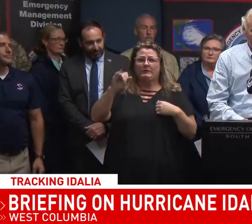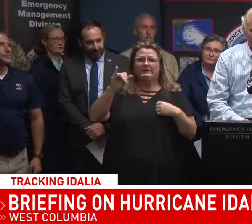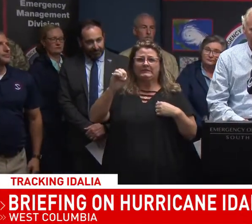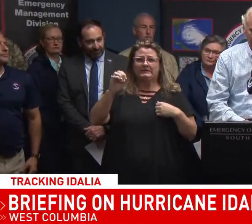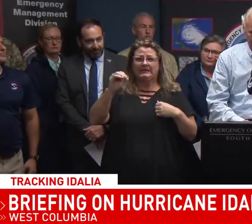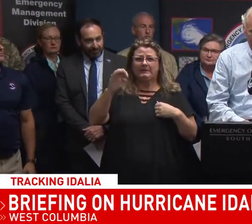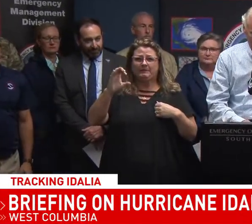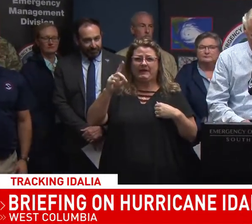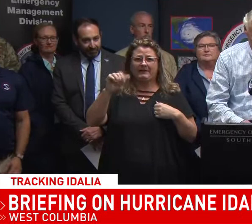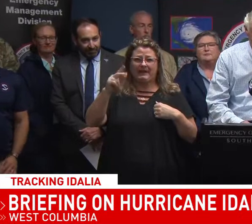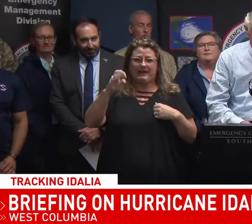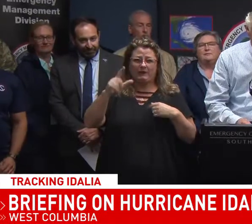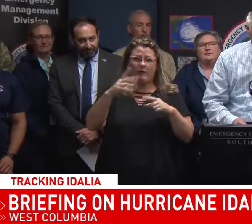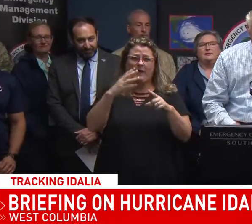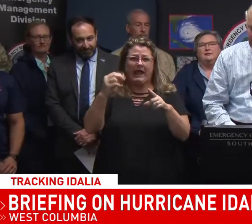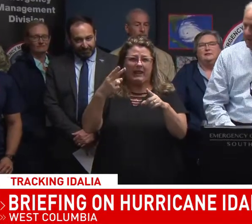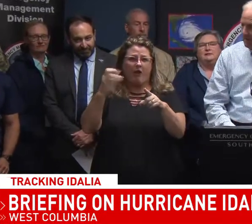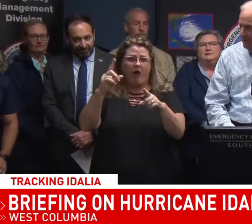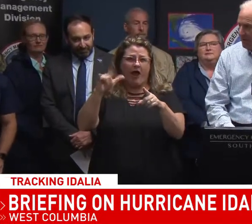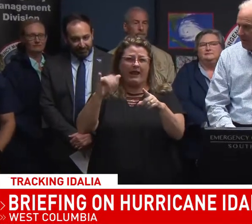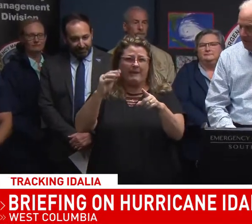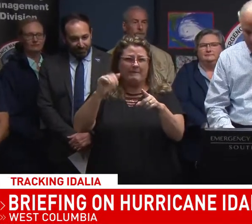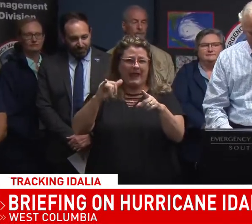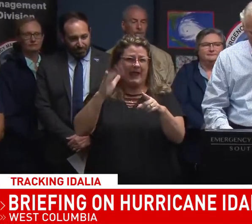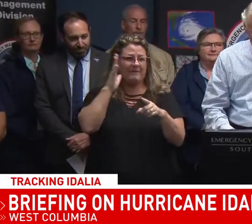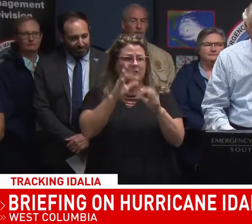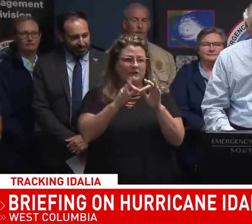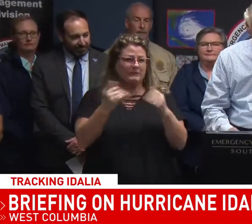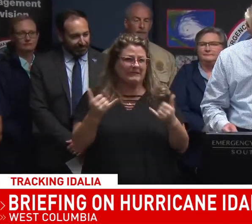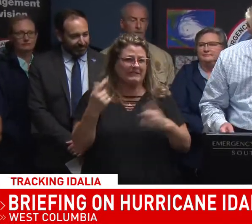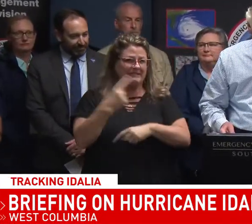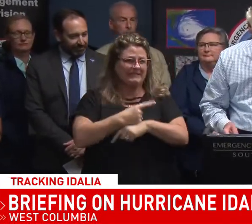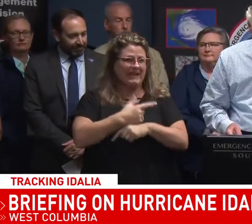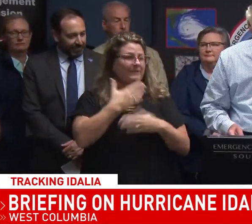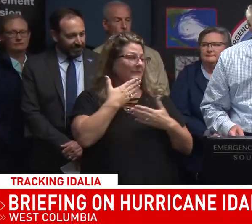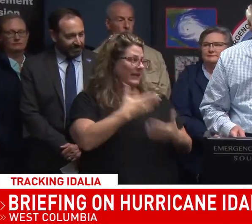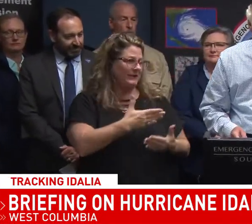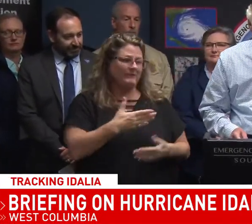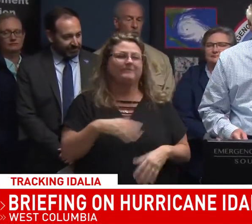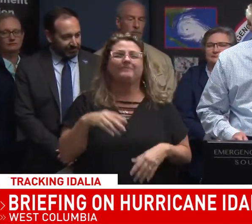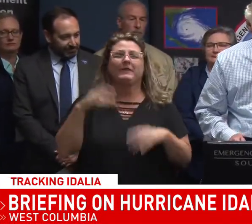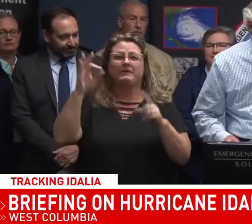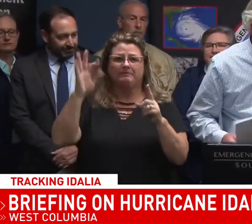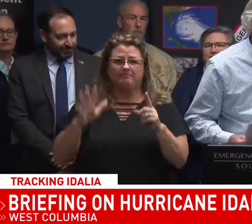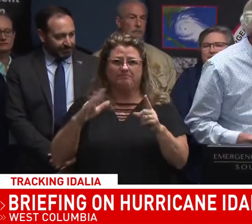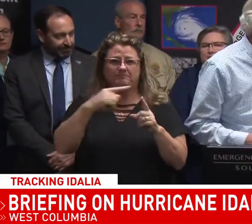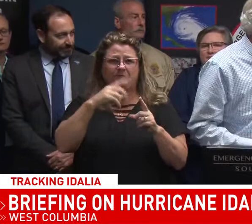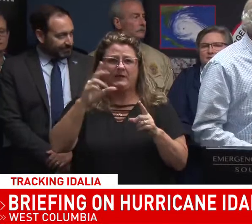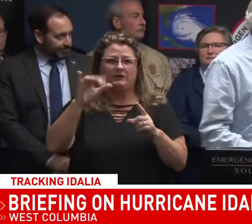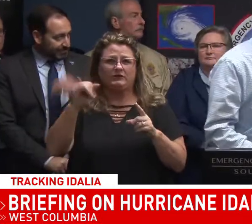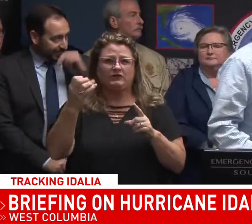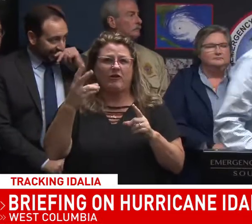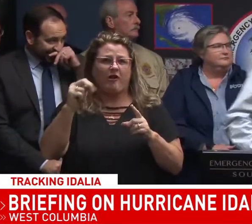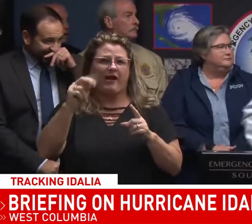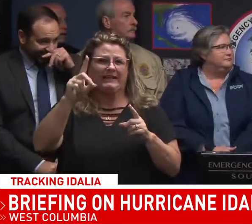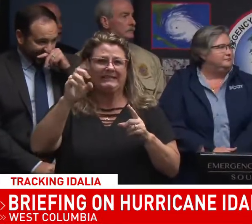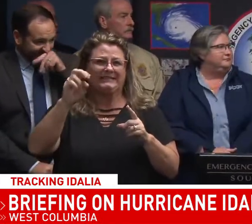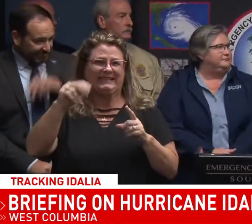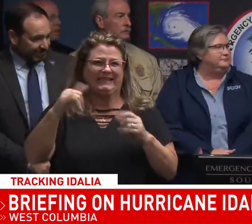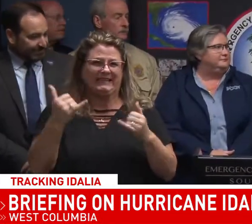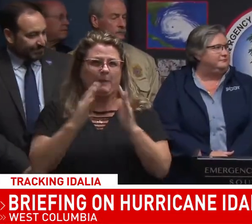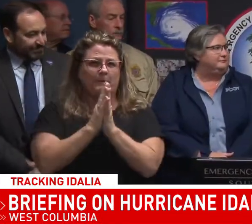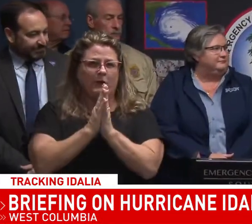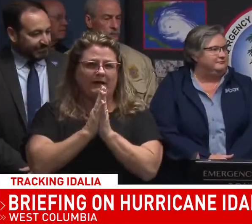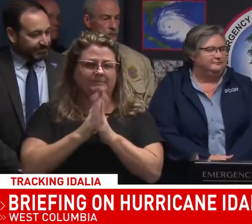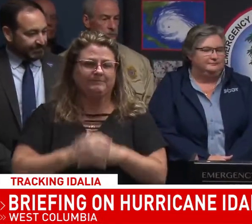Where's there's Holly? Holly May, glad to have you with us again. Chaplain John Denny.